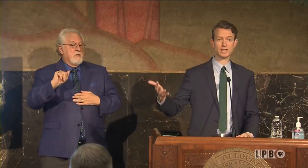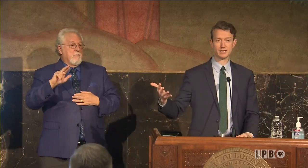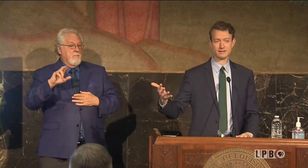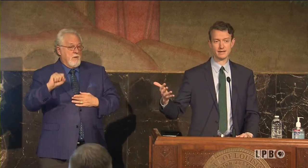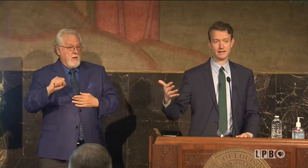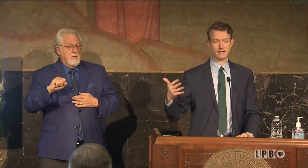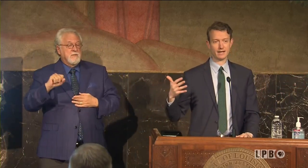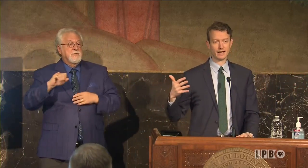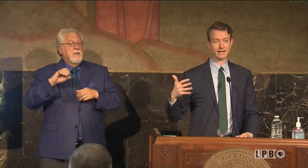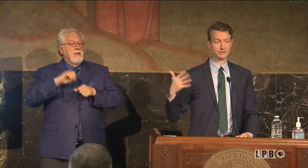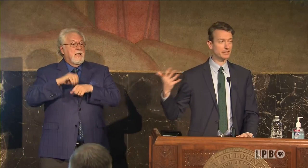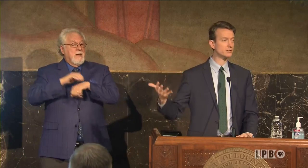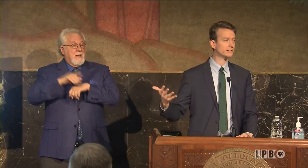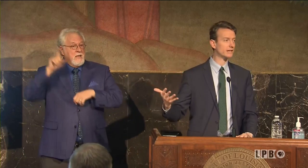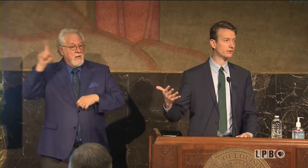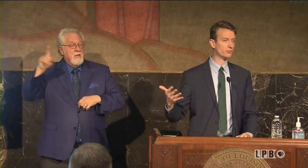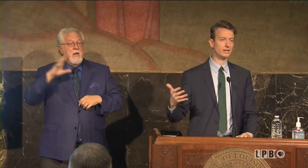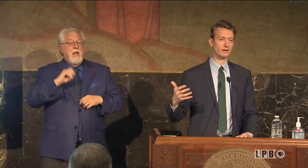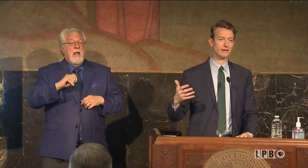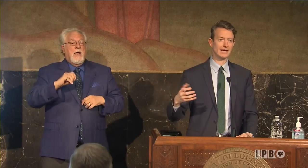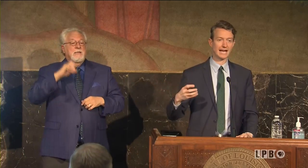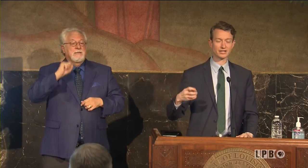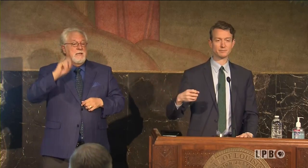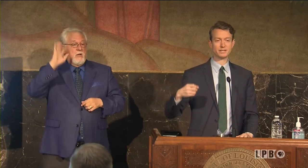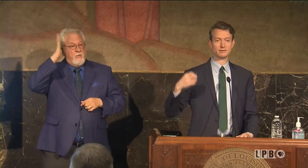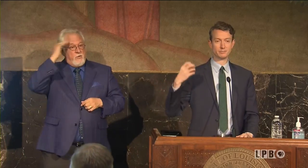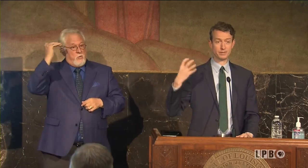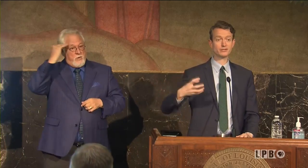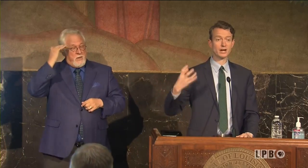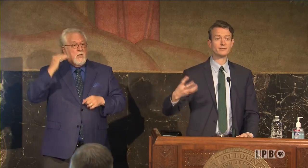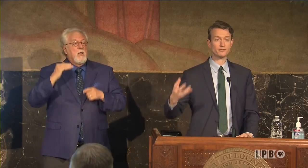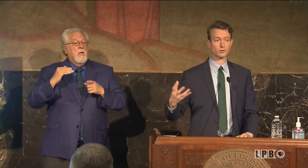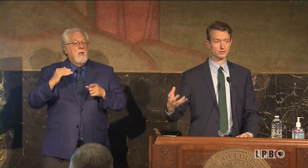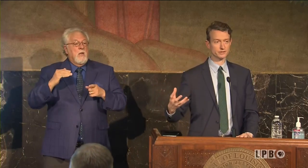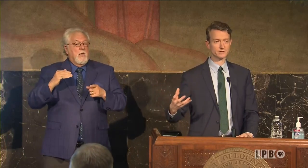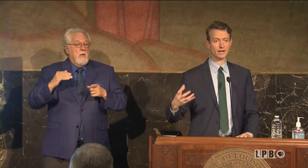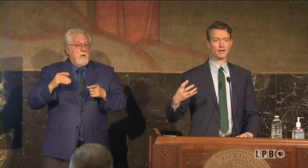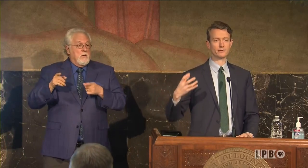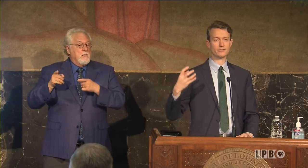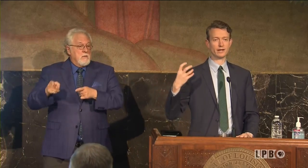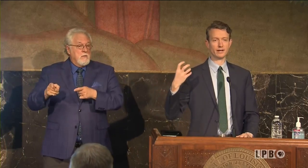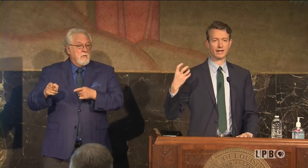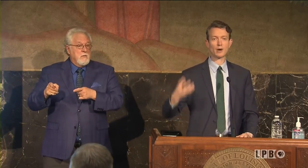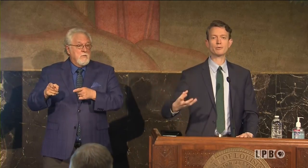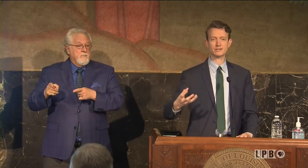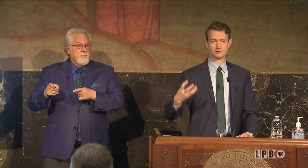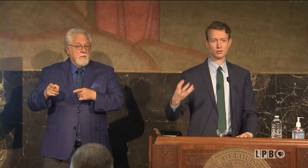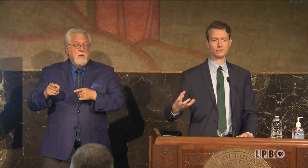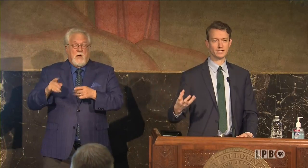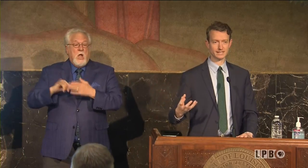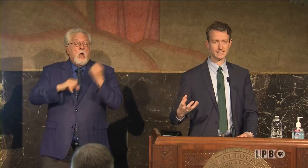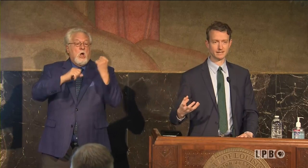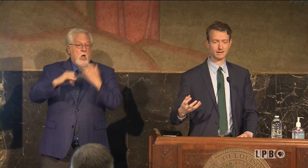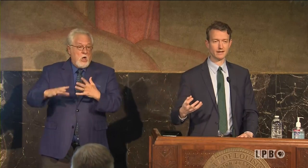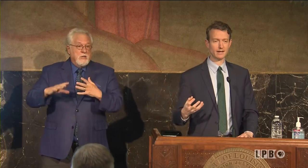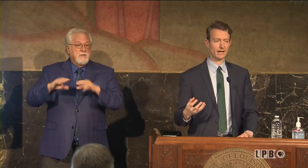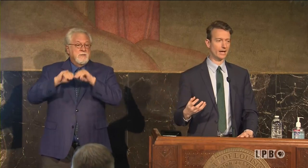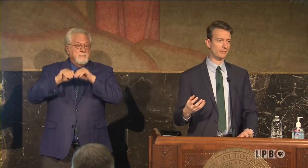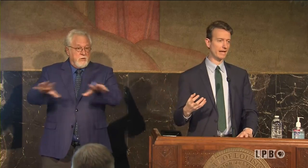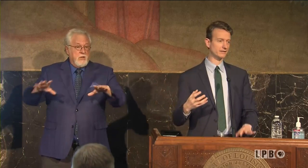in the UK and especially in South Korea actually be big driving forces of outbreaks of